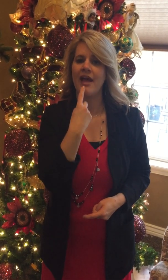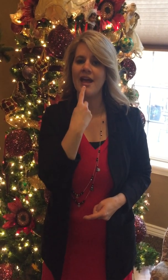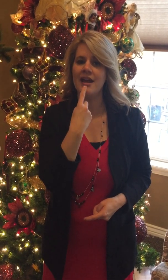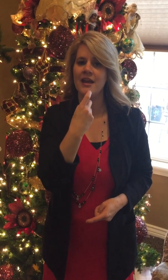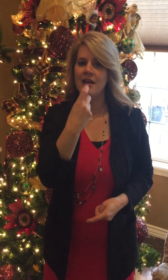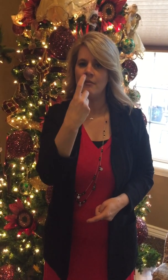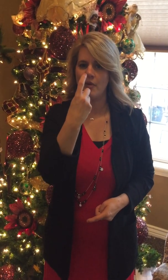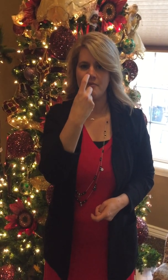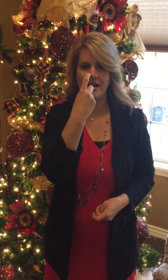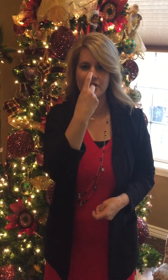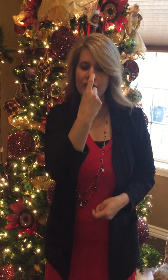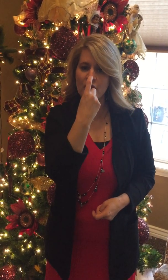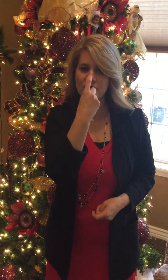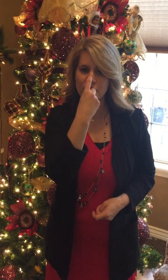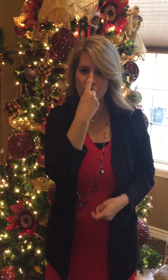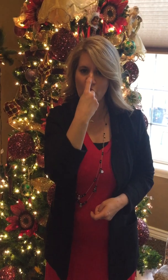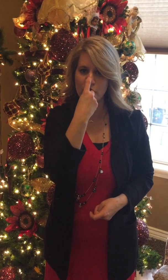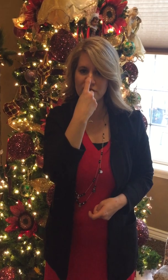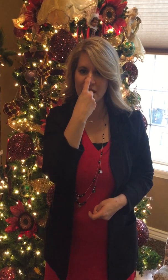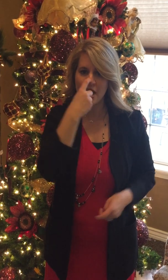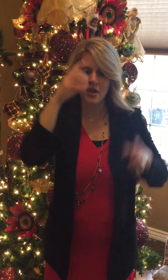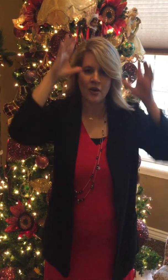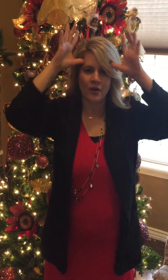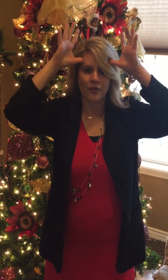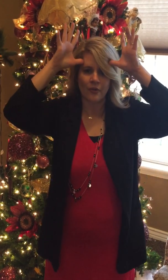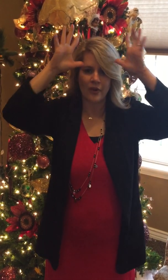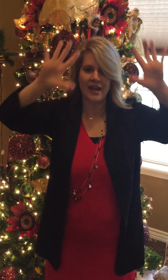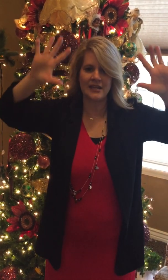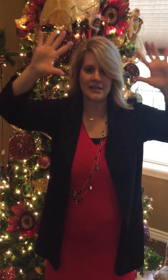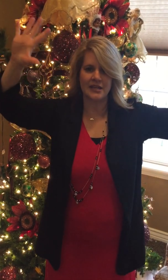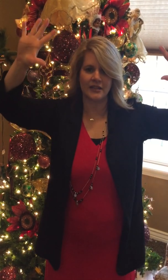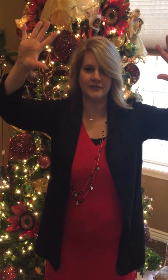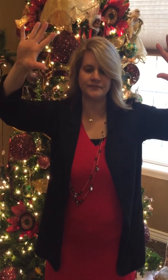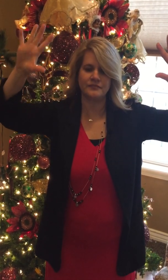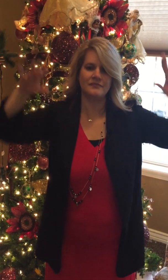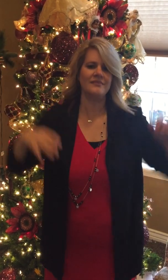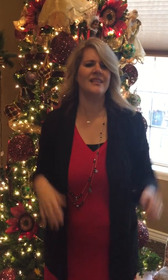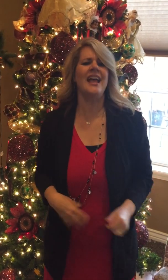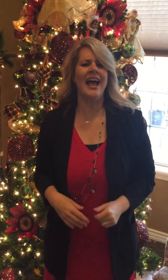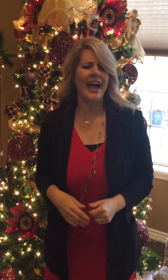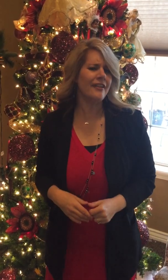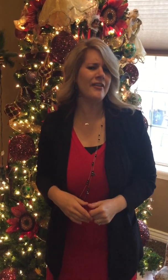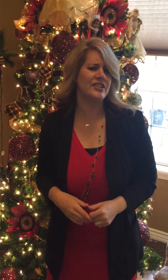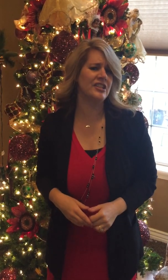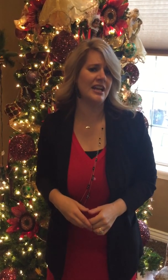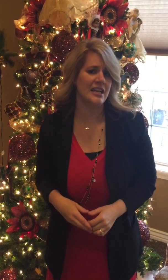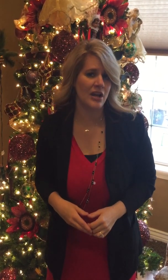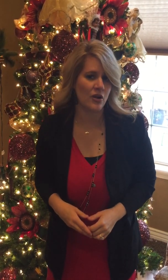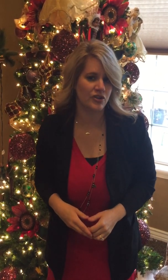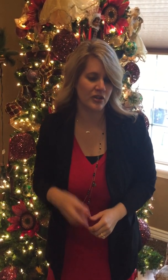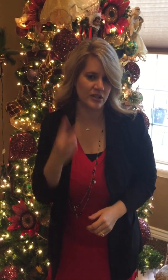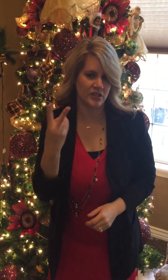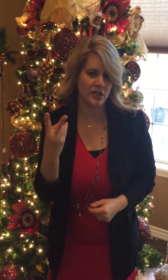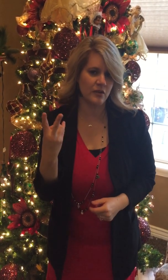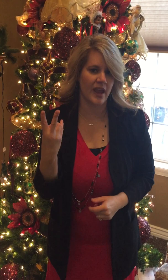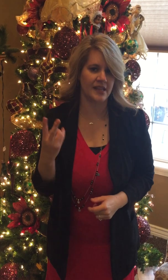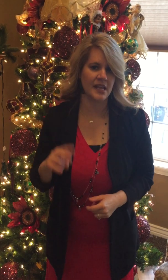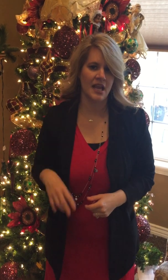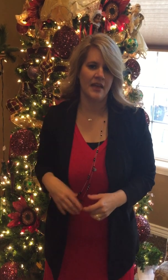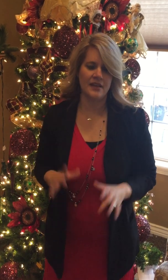red, point back to your nose. Nose, reindeer. Had a very shiny nose. You can do it two ways. This